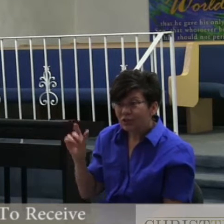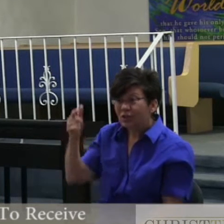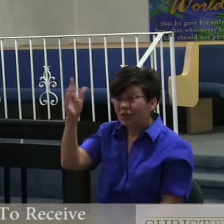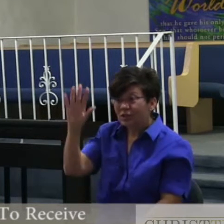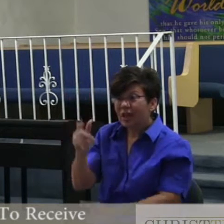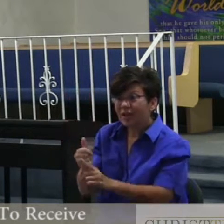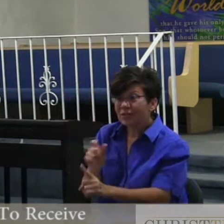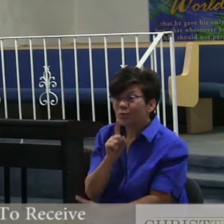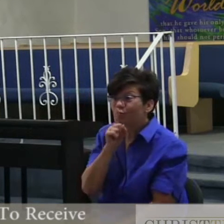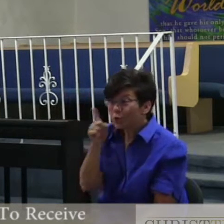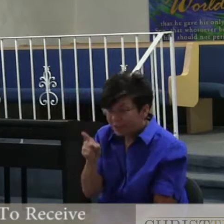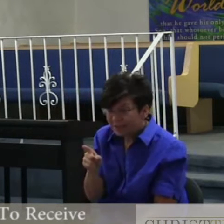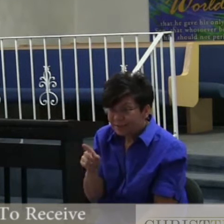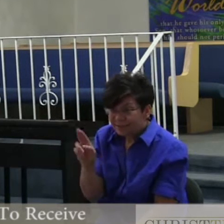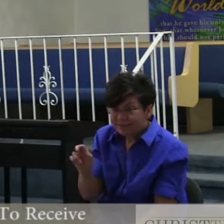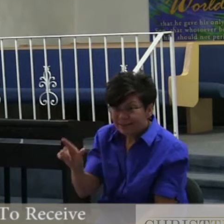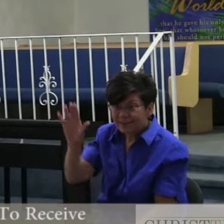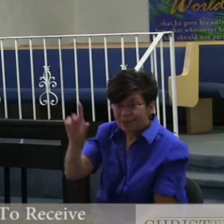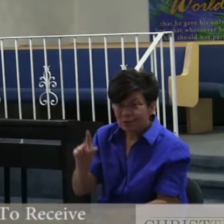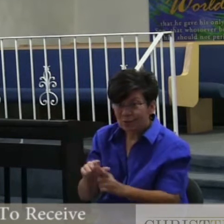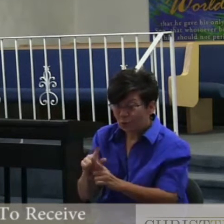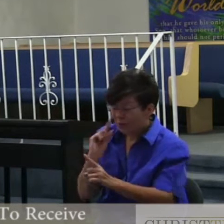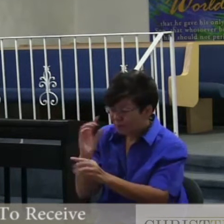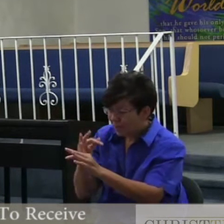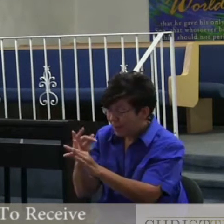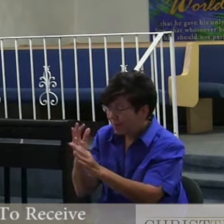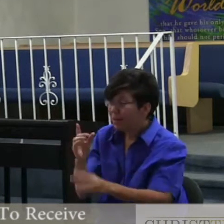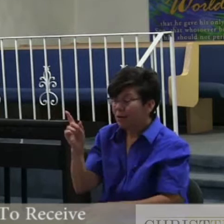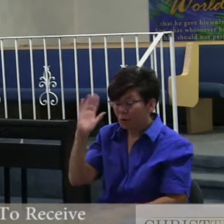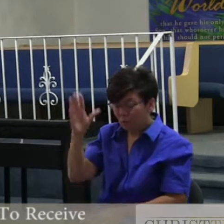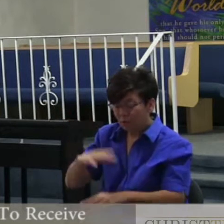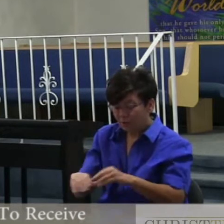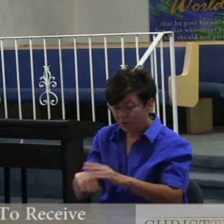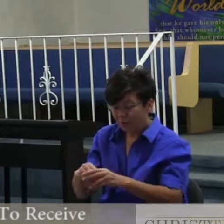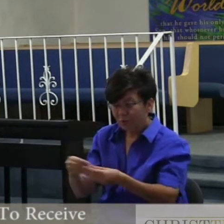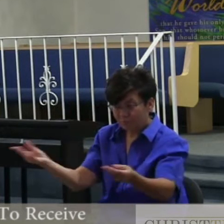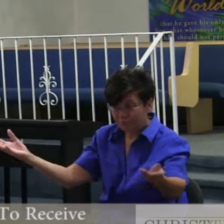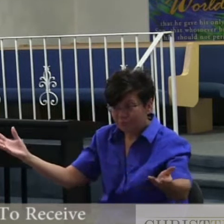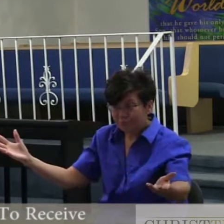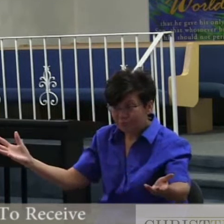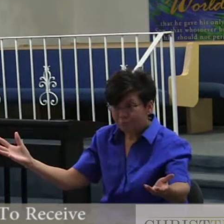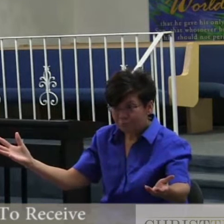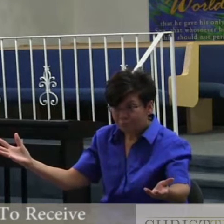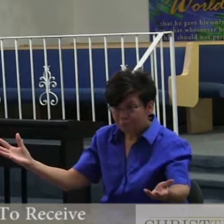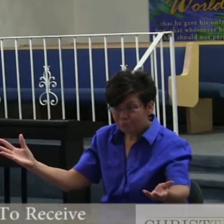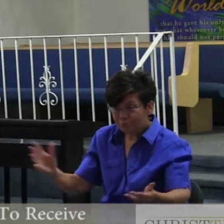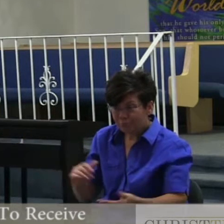real. God's word is faithful, and he will comfort us.